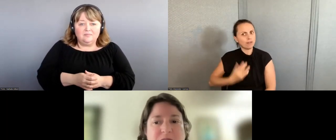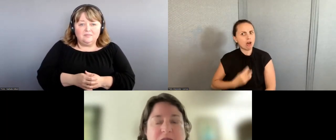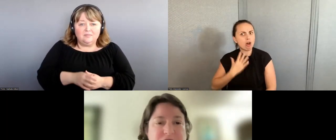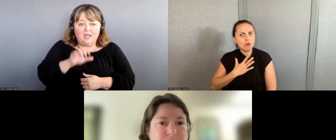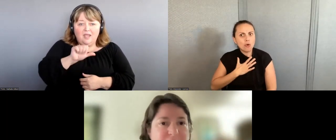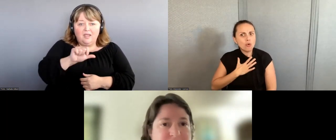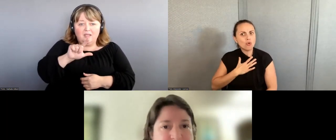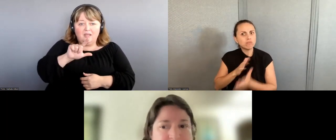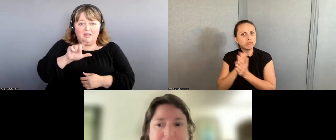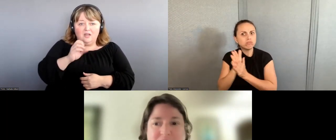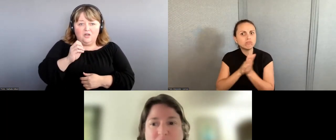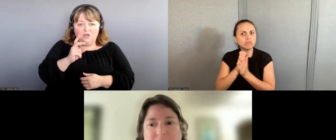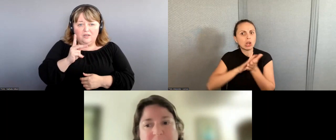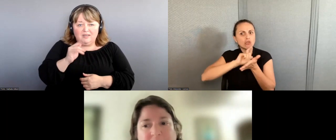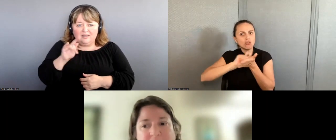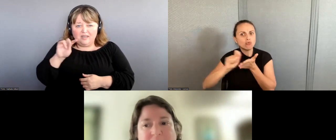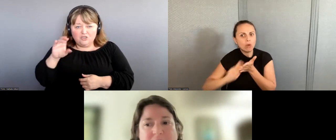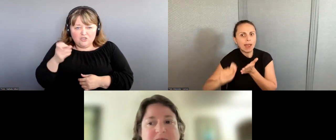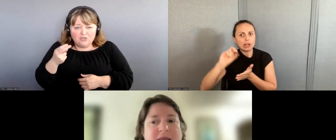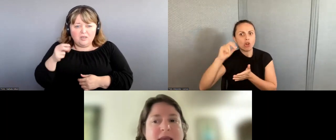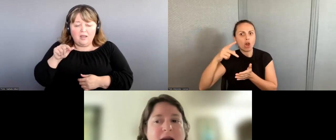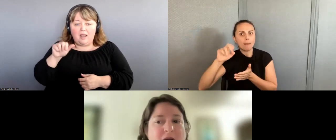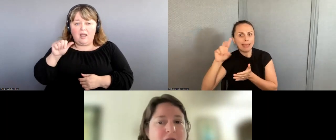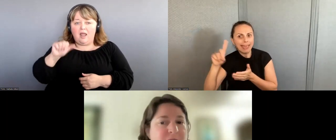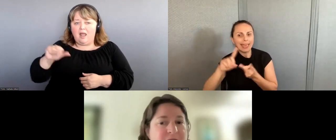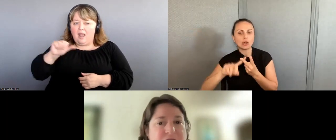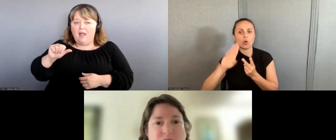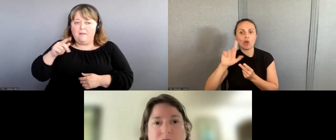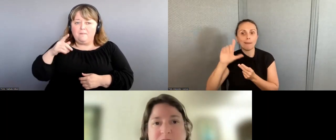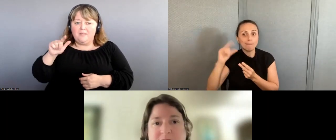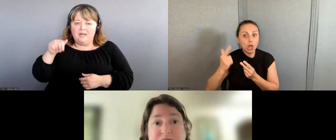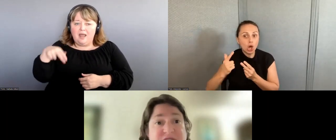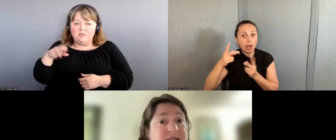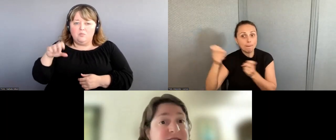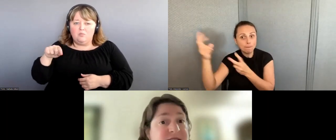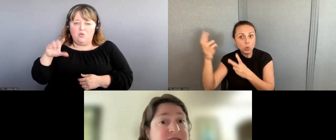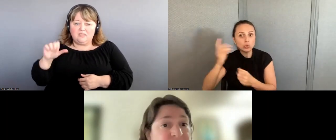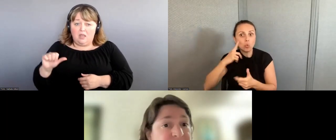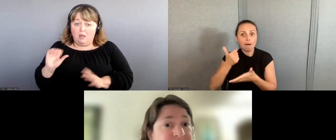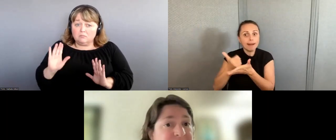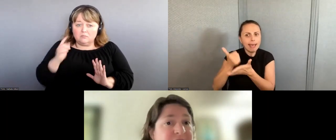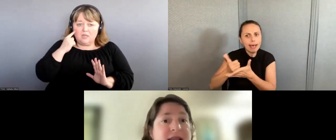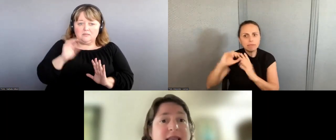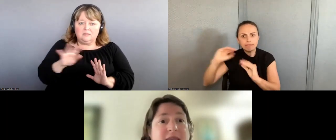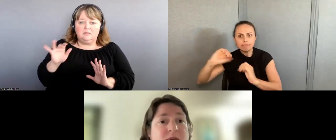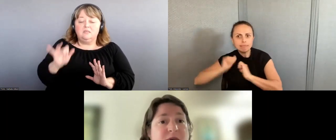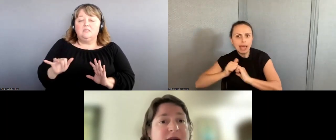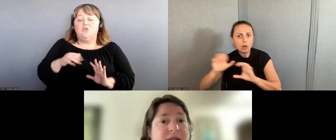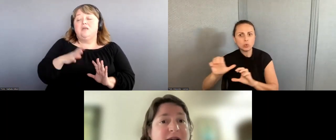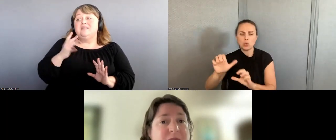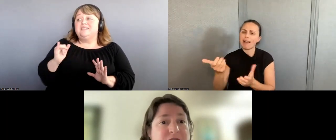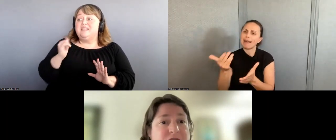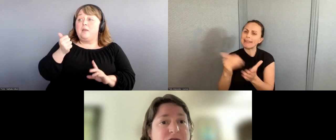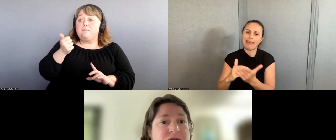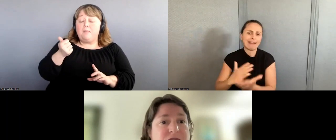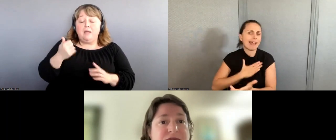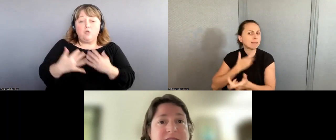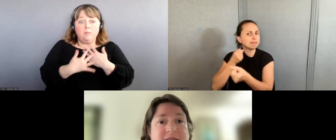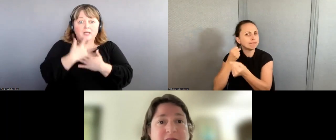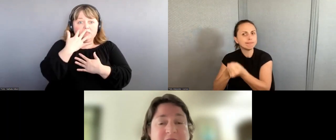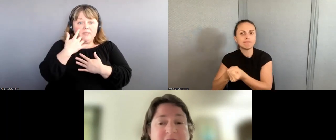to write an op-ed or a blog post, and you want some facilitation with that, again, we are happy